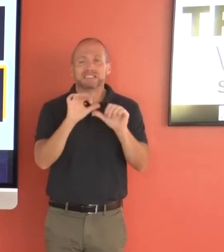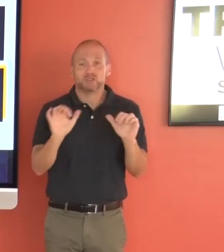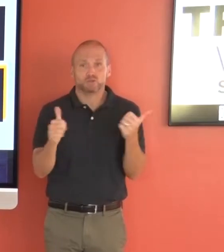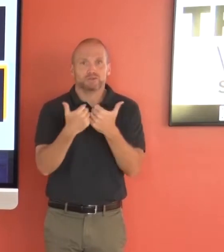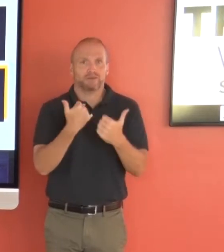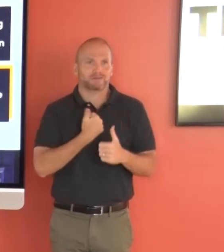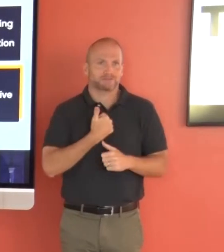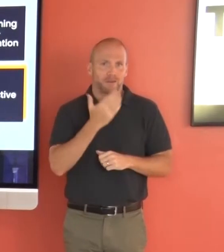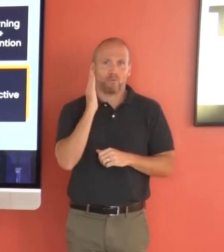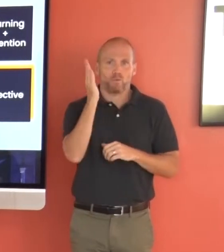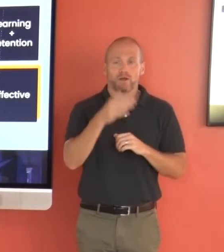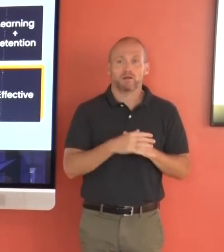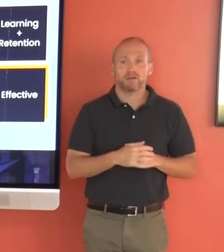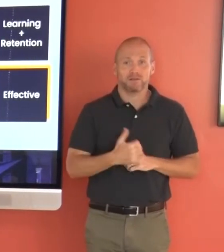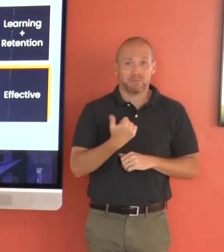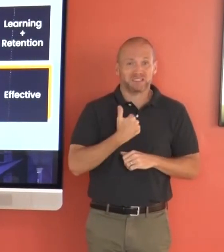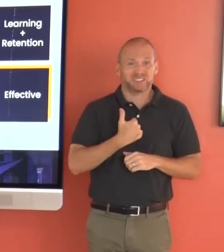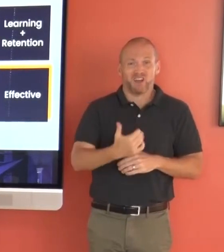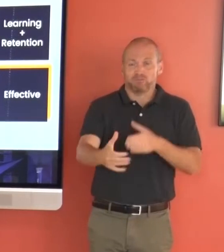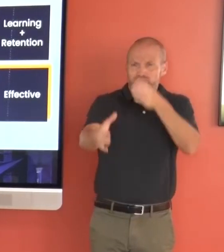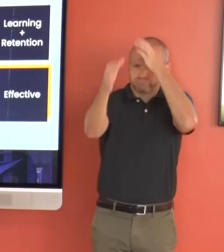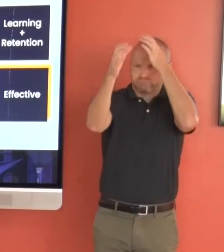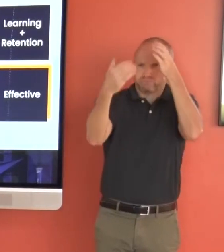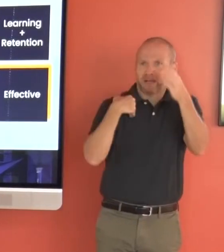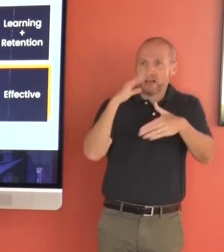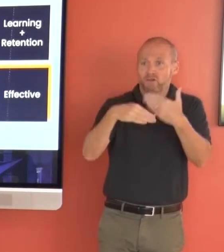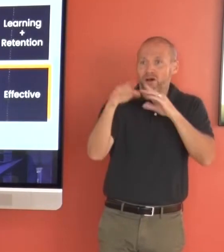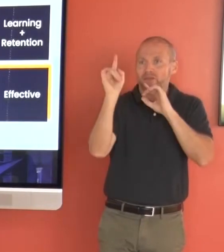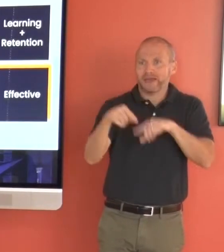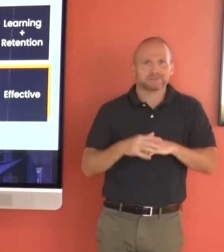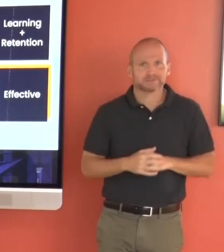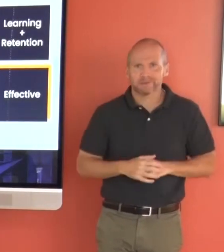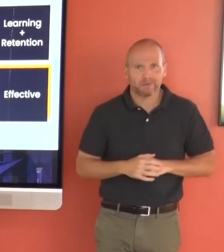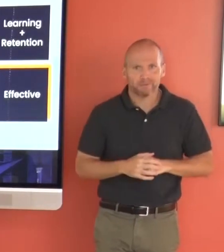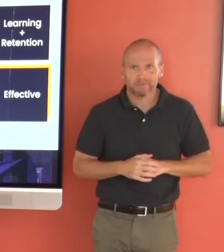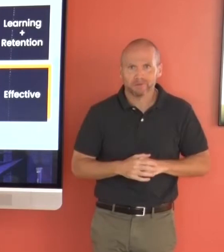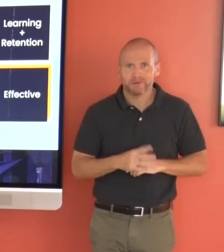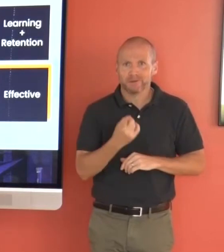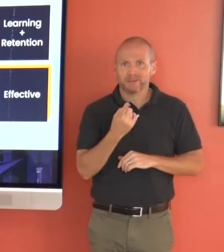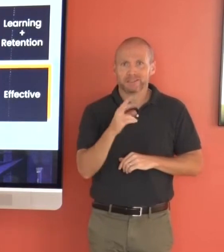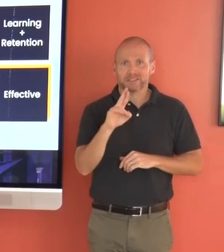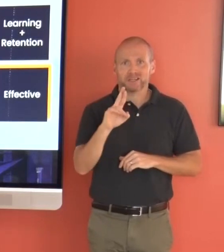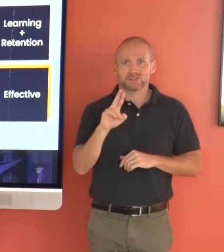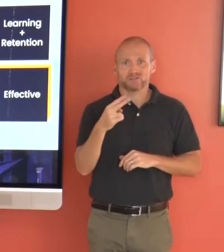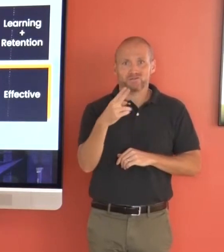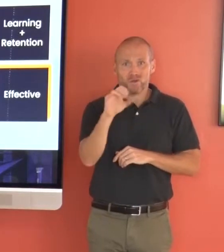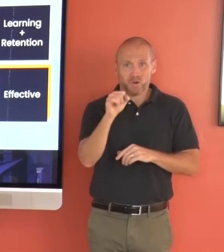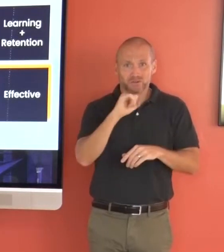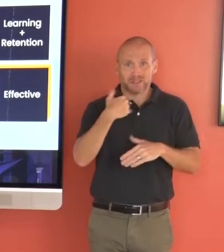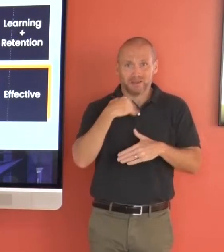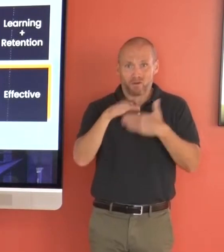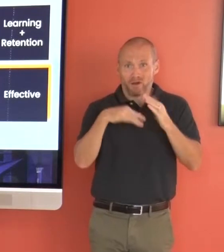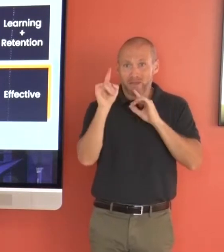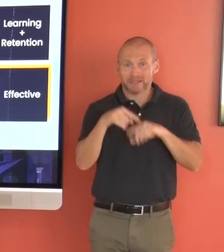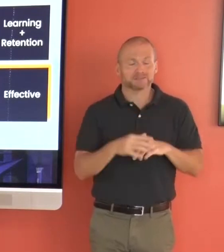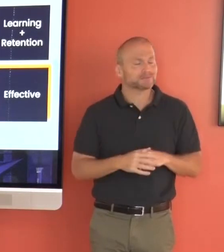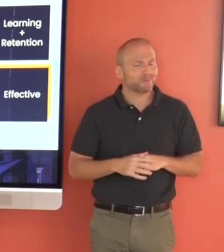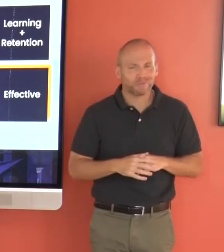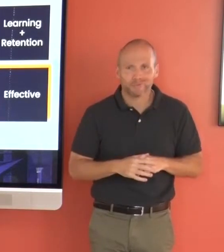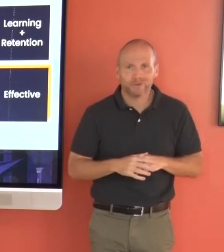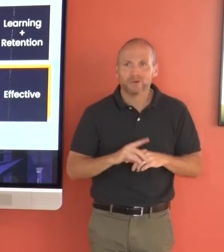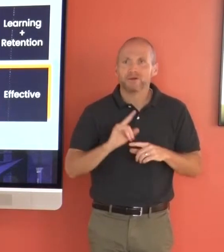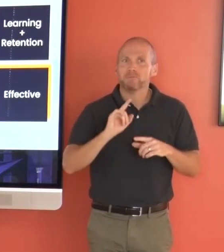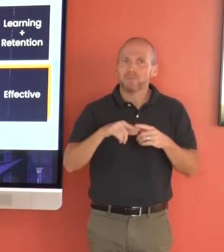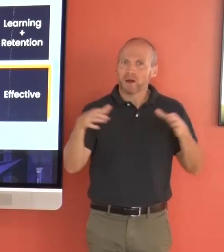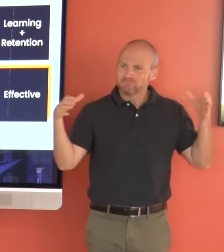ourselves. I don't have all the answers. Brett doesn't have all the answers. Dr. Rhodes doesn't have all the answers. But guess what? Together,